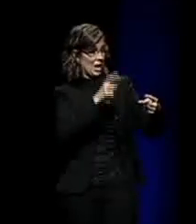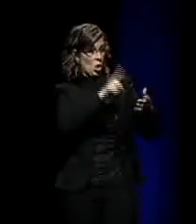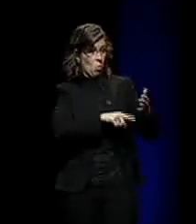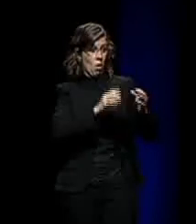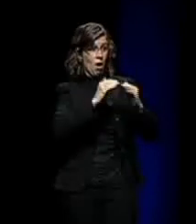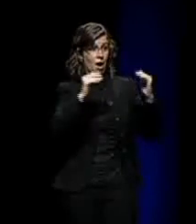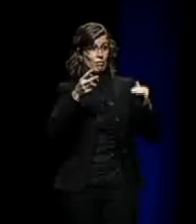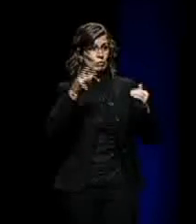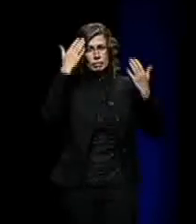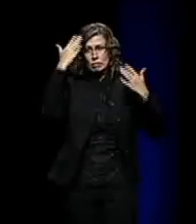Okay?